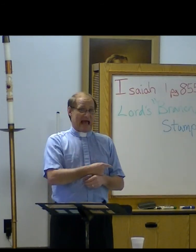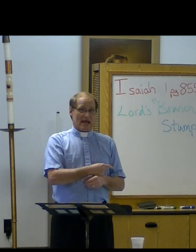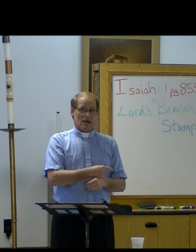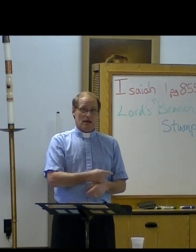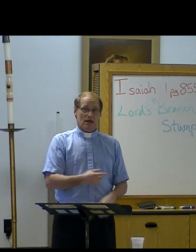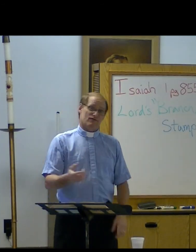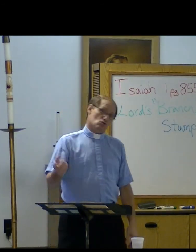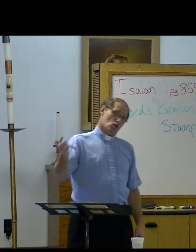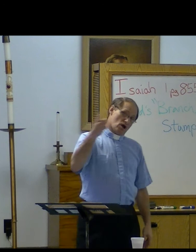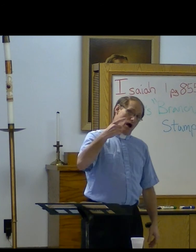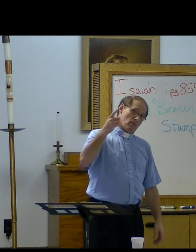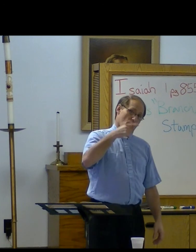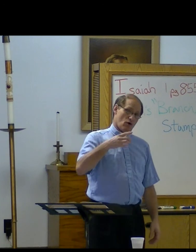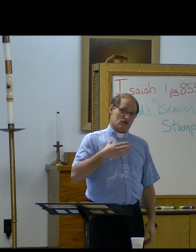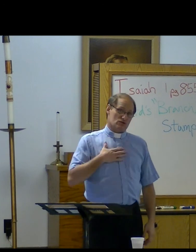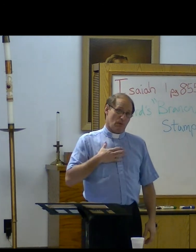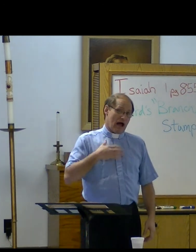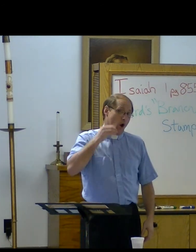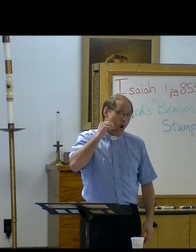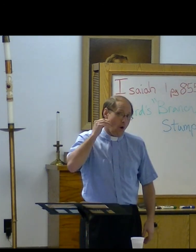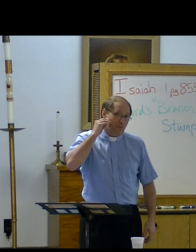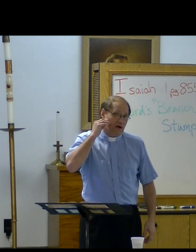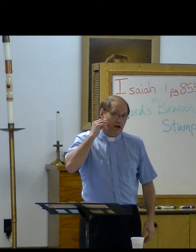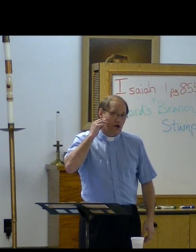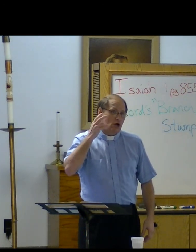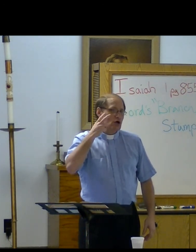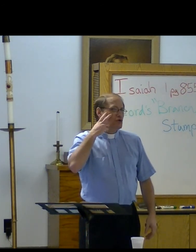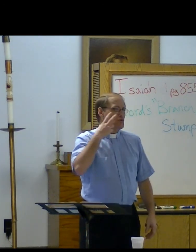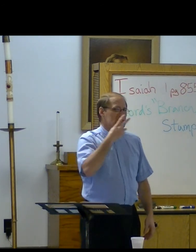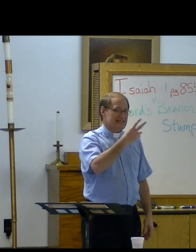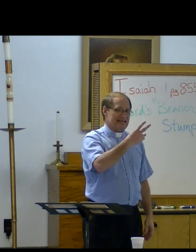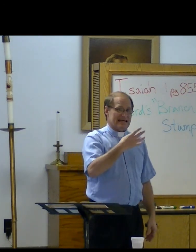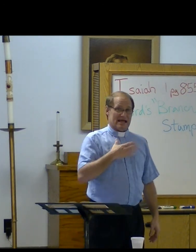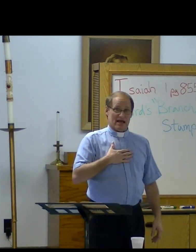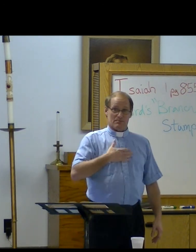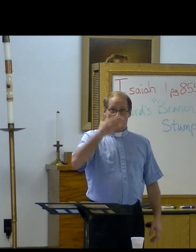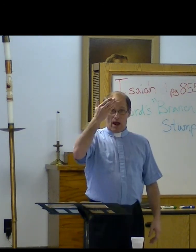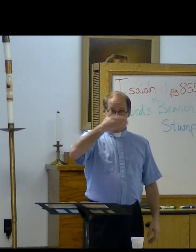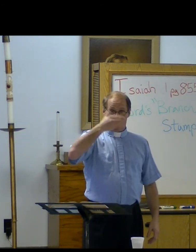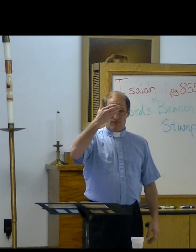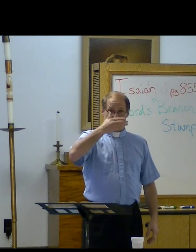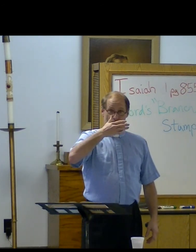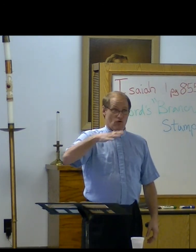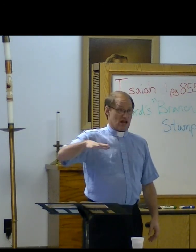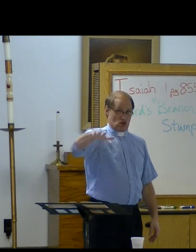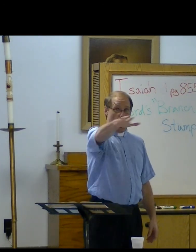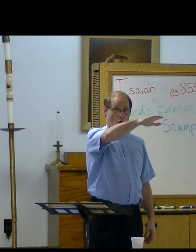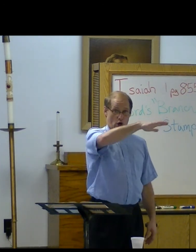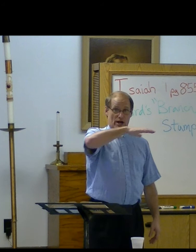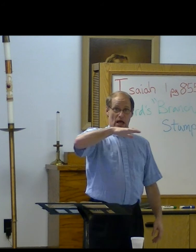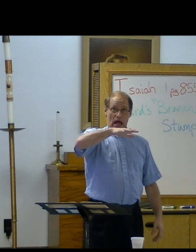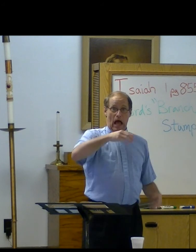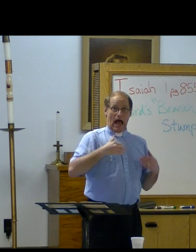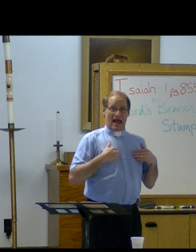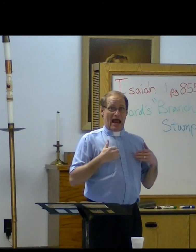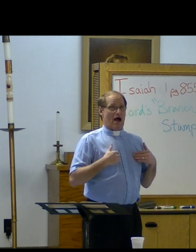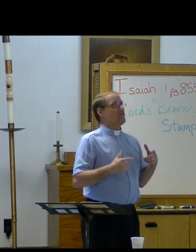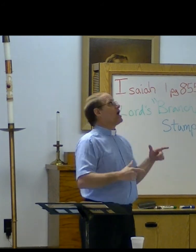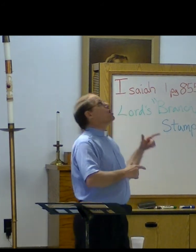today, if you come on over to my home, you will see in my front yard, I have